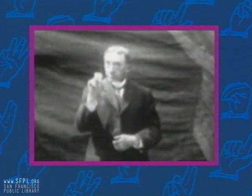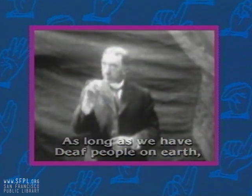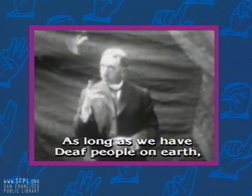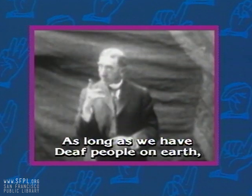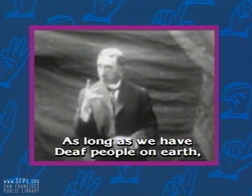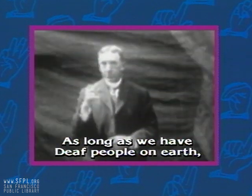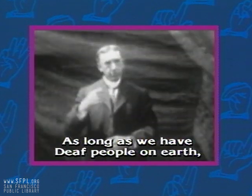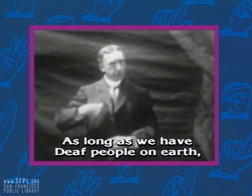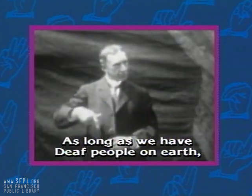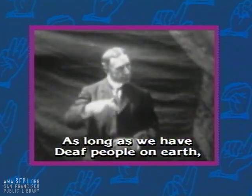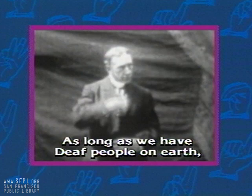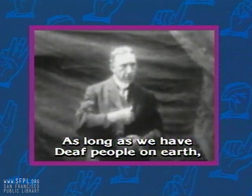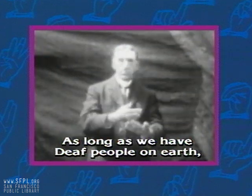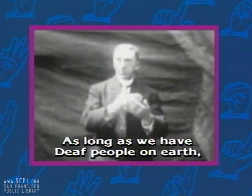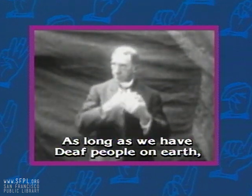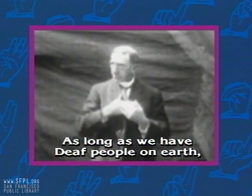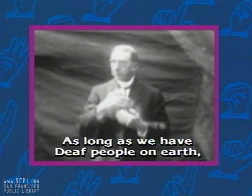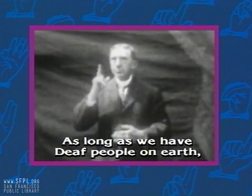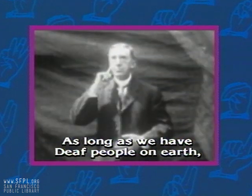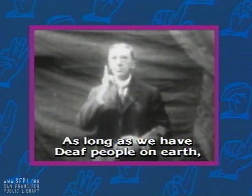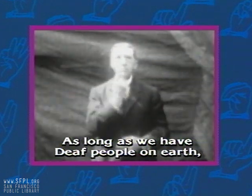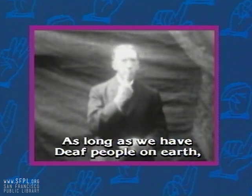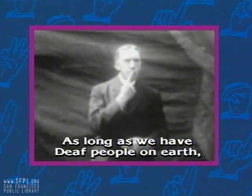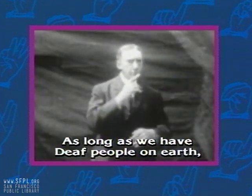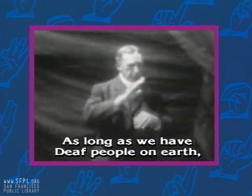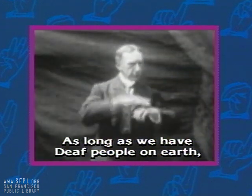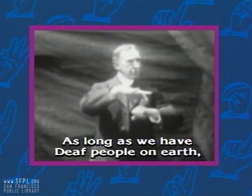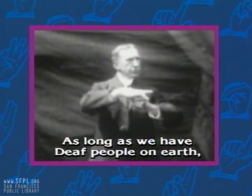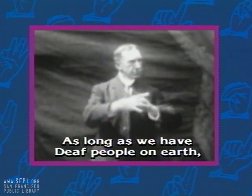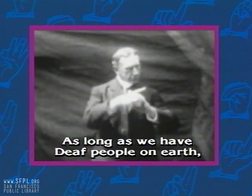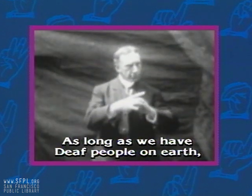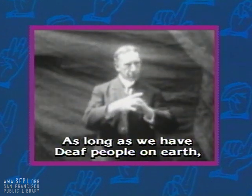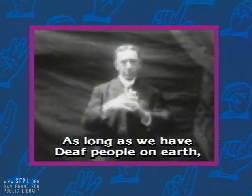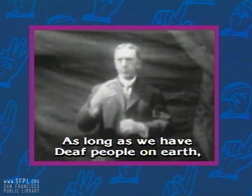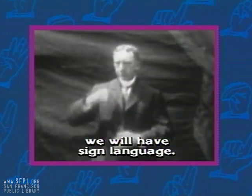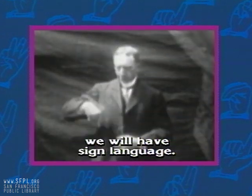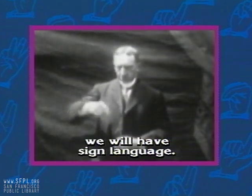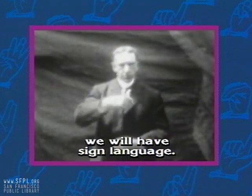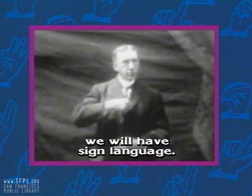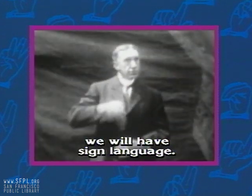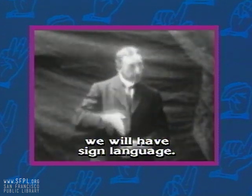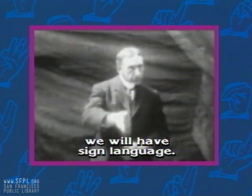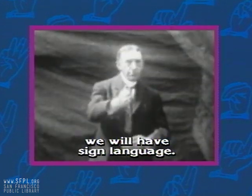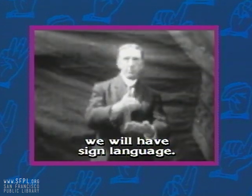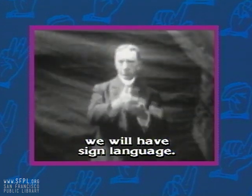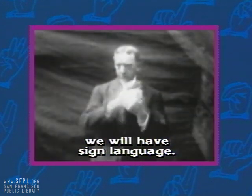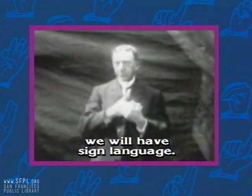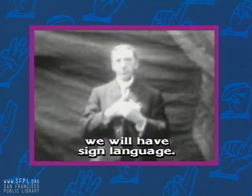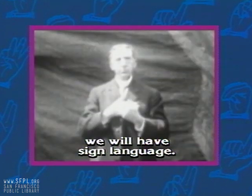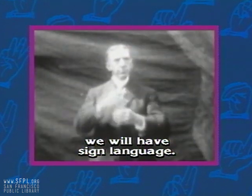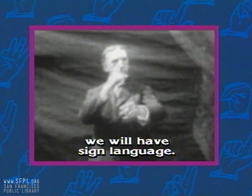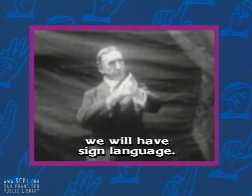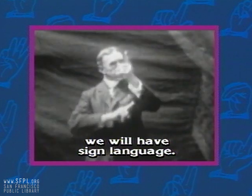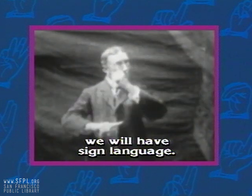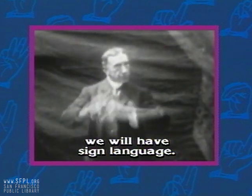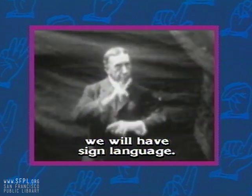As long as we have deaf people on Earth, we will have